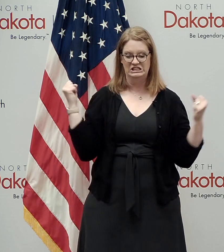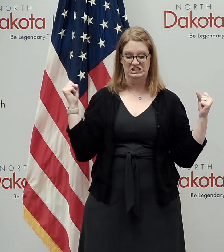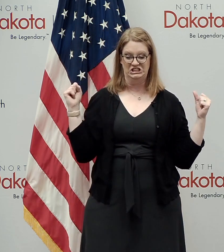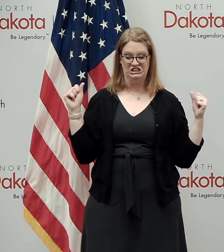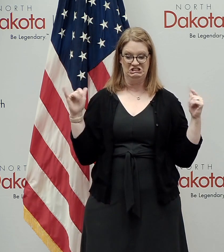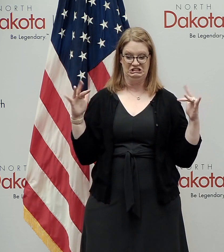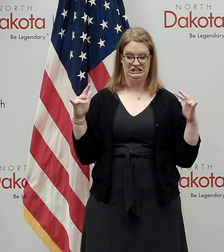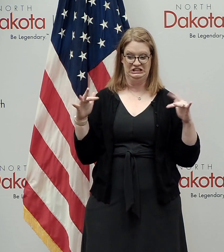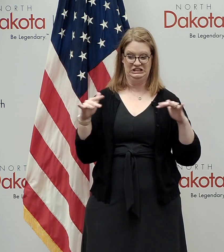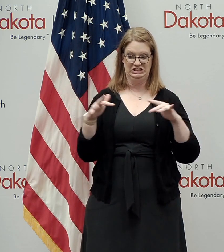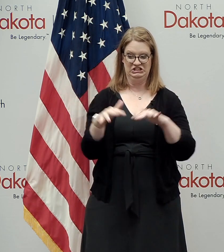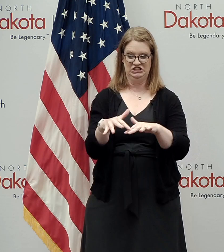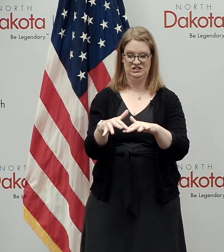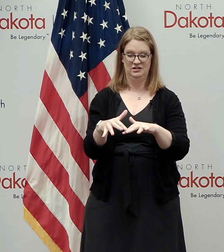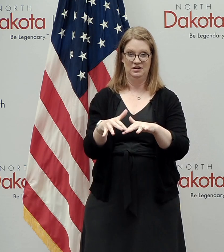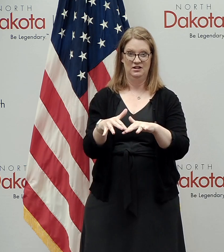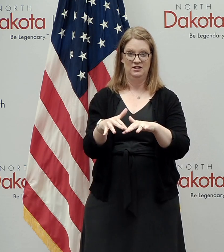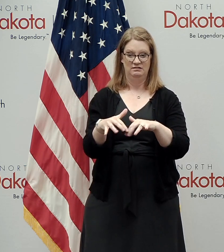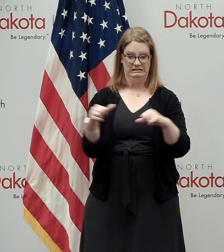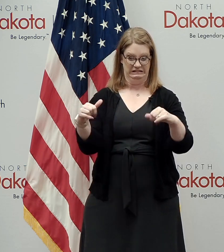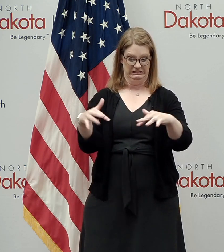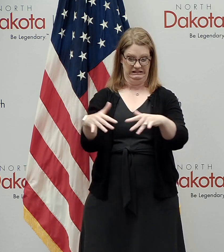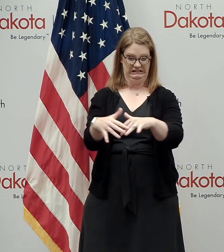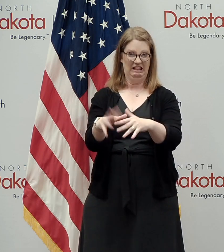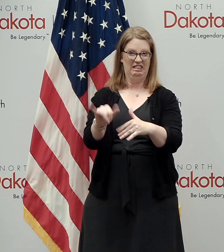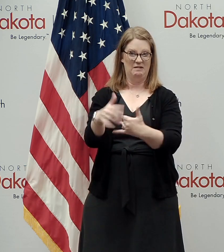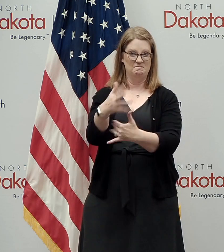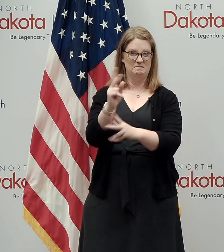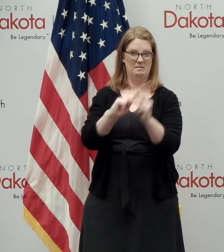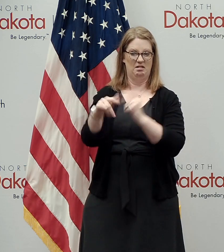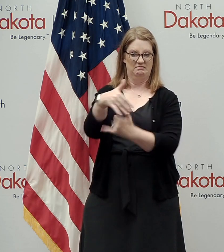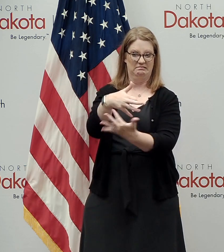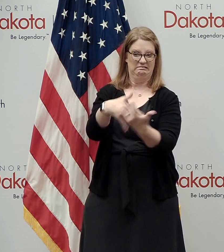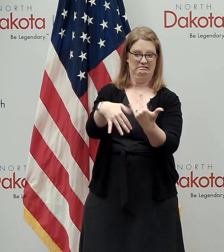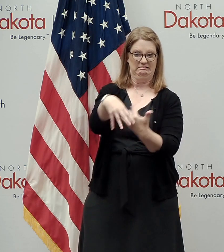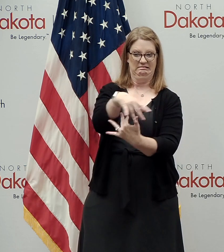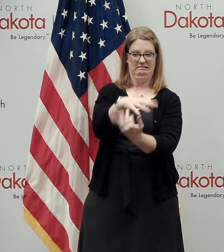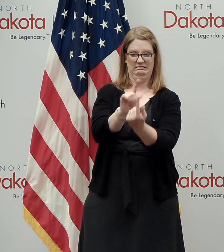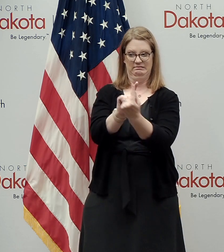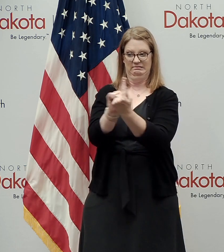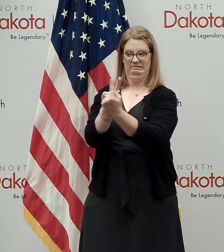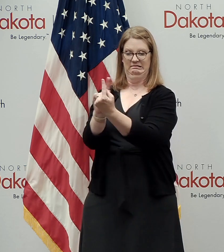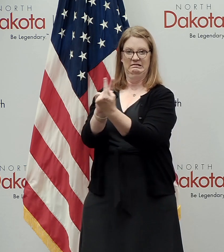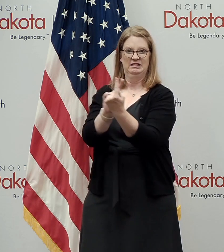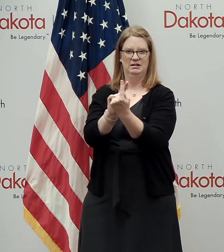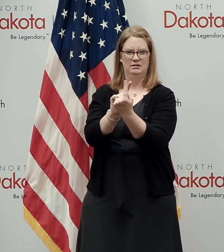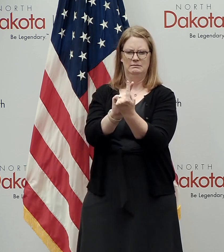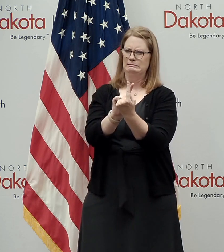There's risk occurring there. And so again, we would ask people again, if you're to